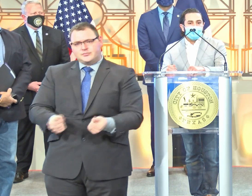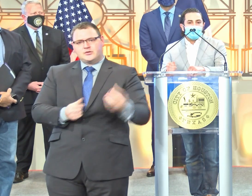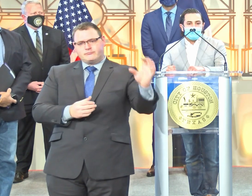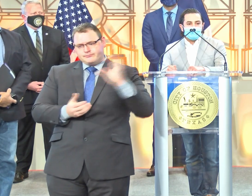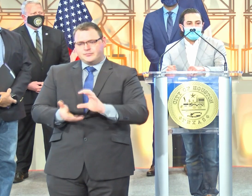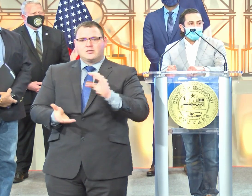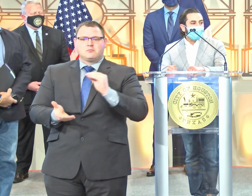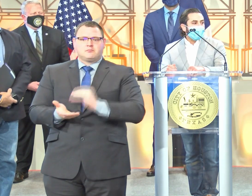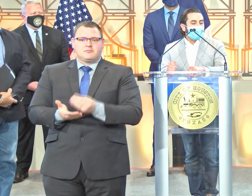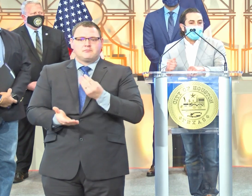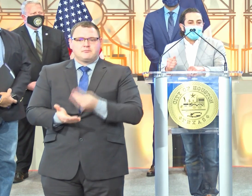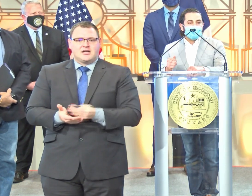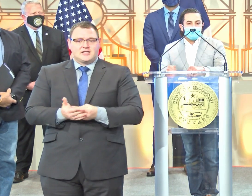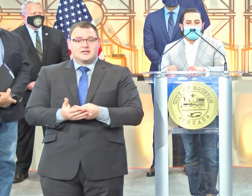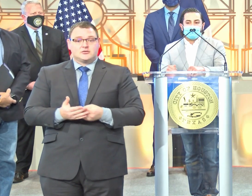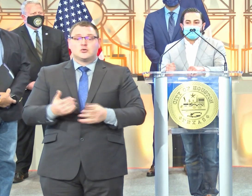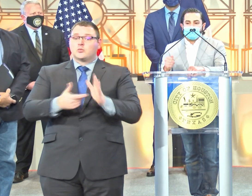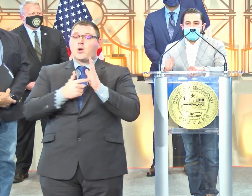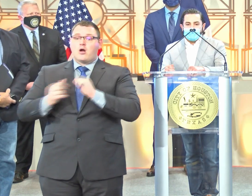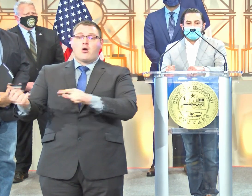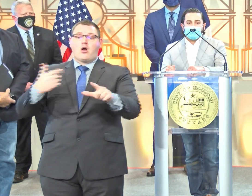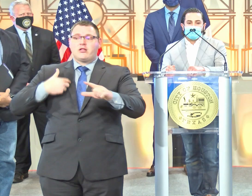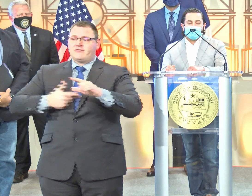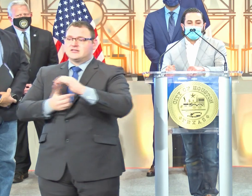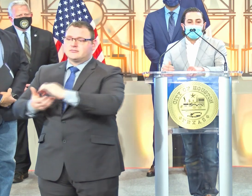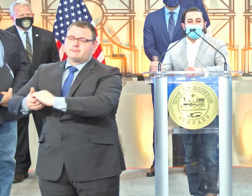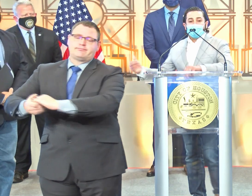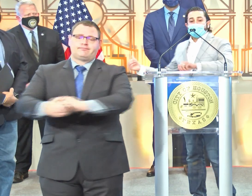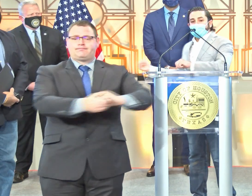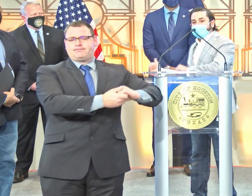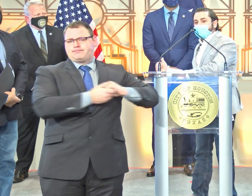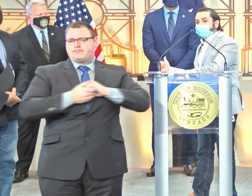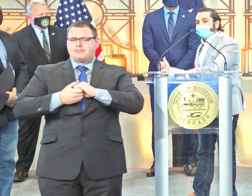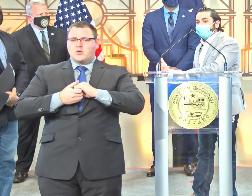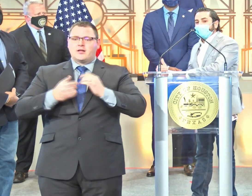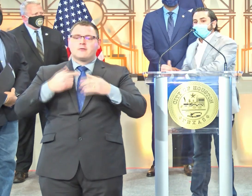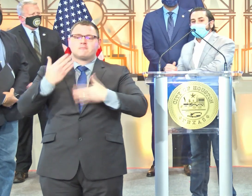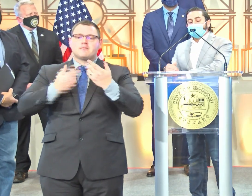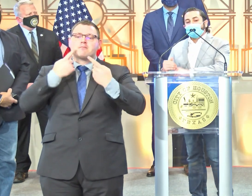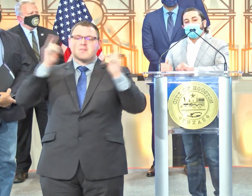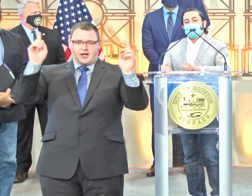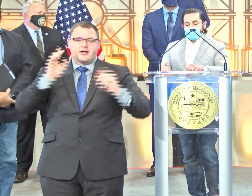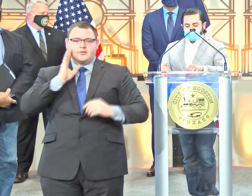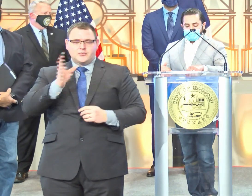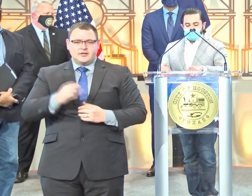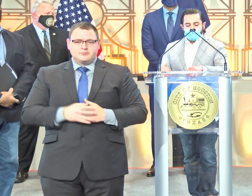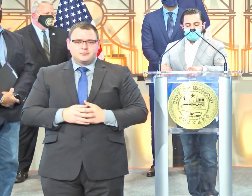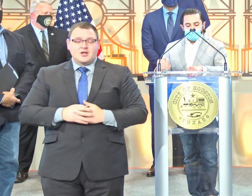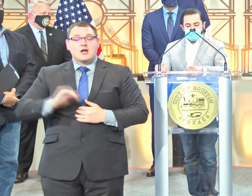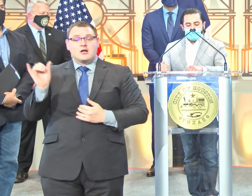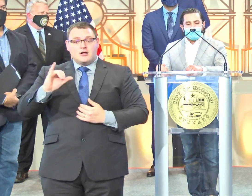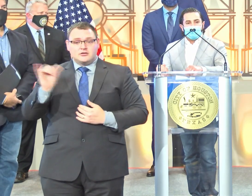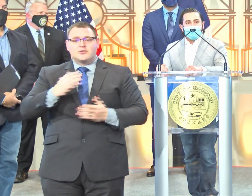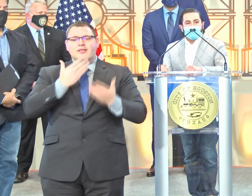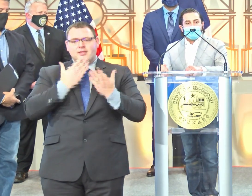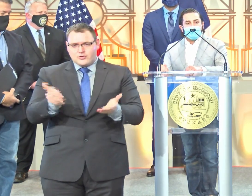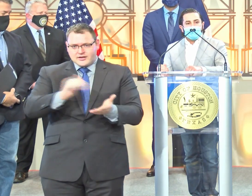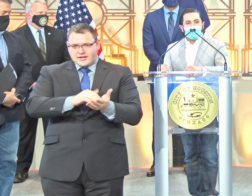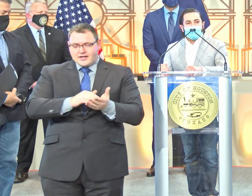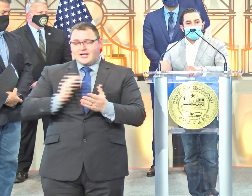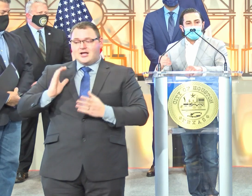million, 5,000 individuals practically being housed in just 1 year. This is setting